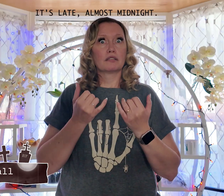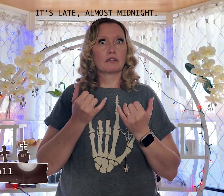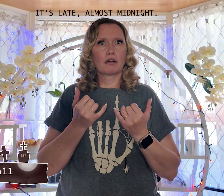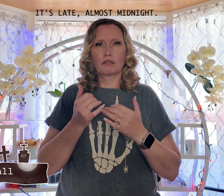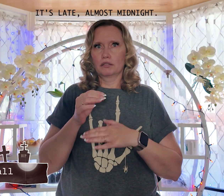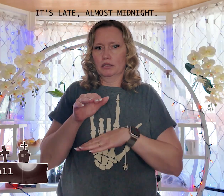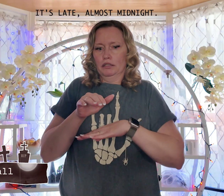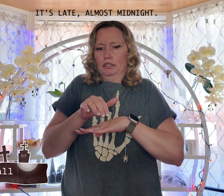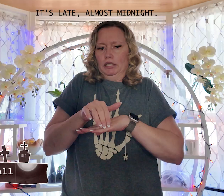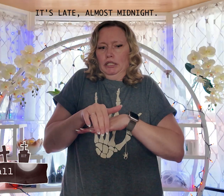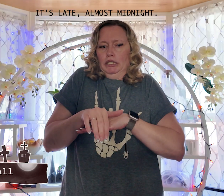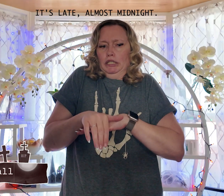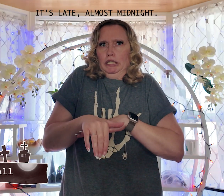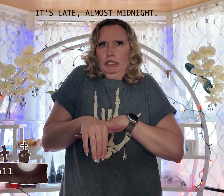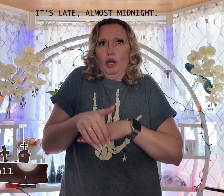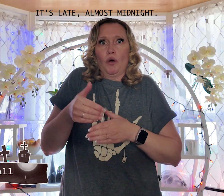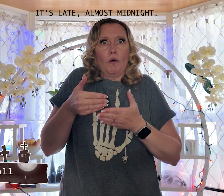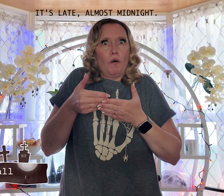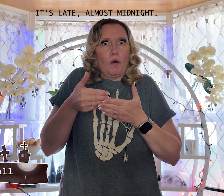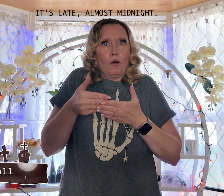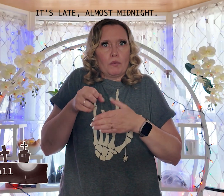It's late, almost midnight.